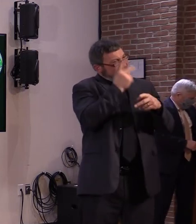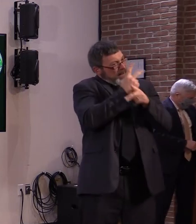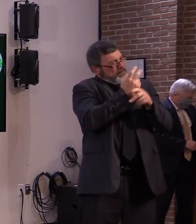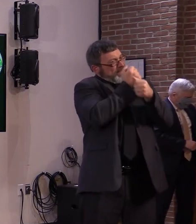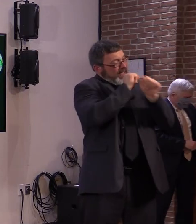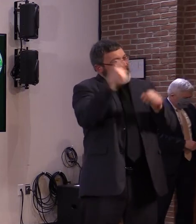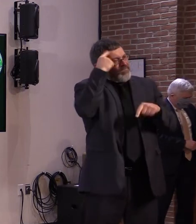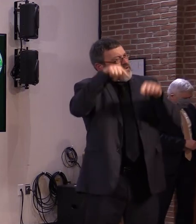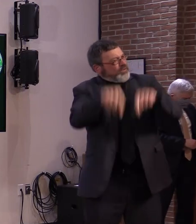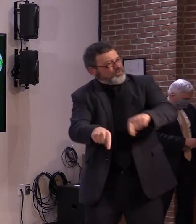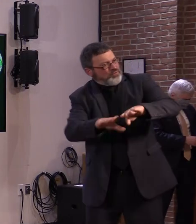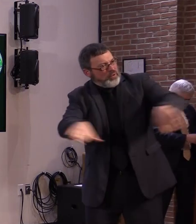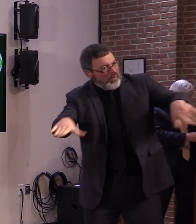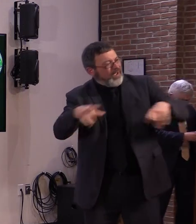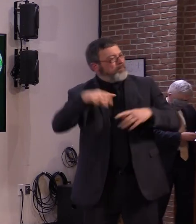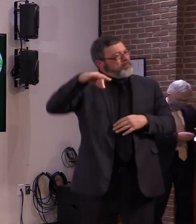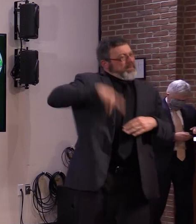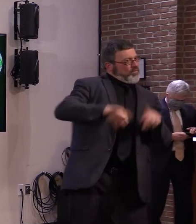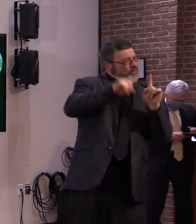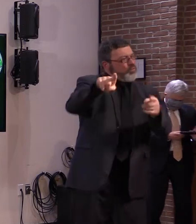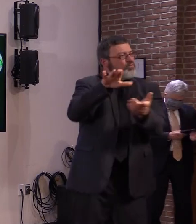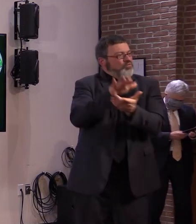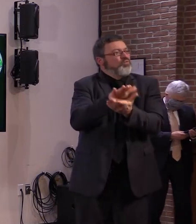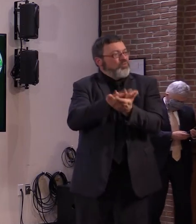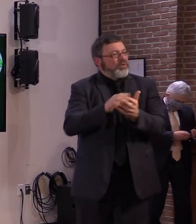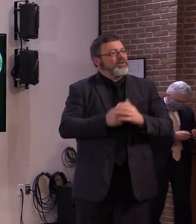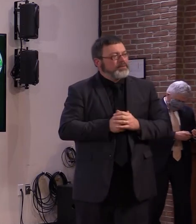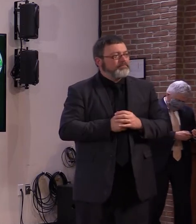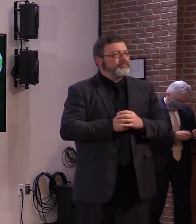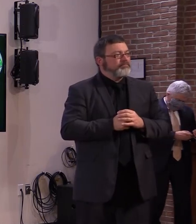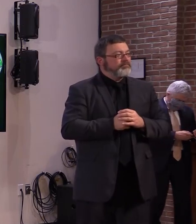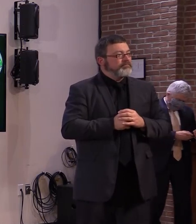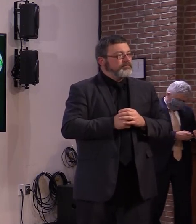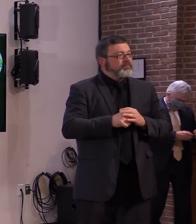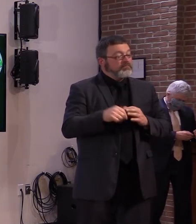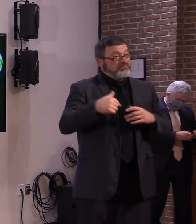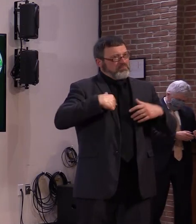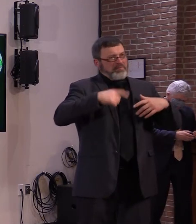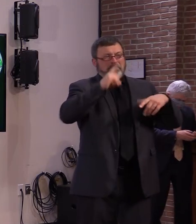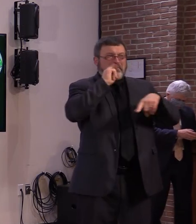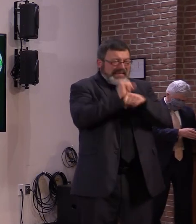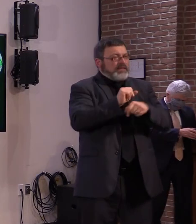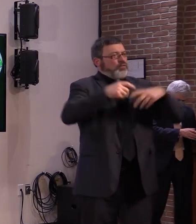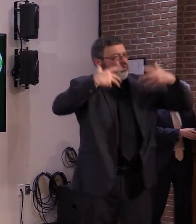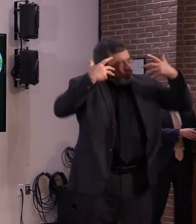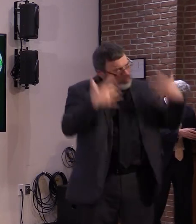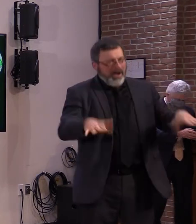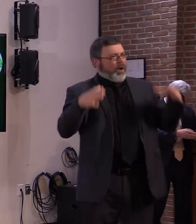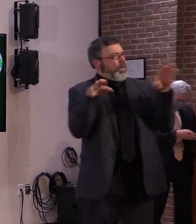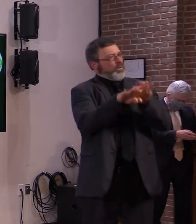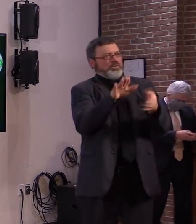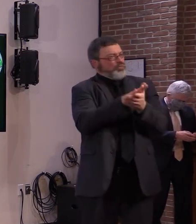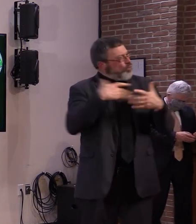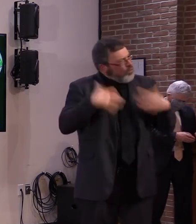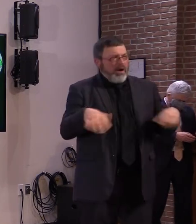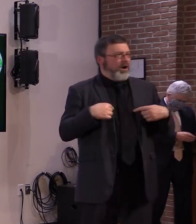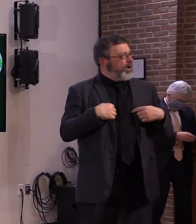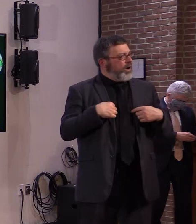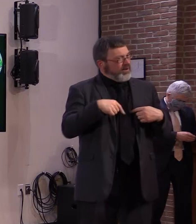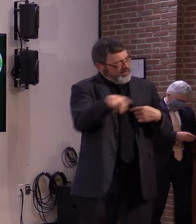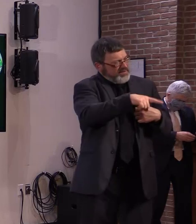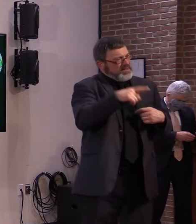academic progress. Kids can't afford to lose more time. So what can the community do